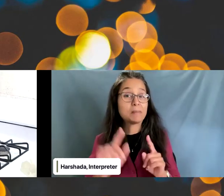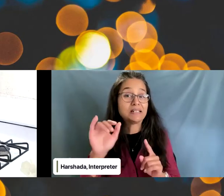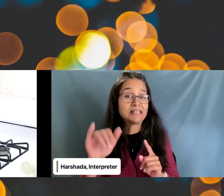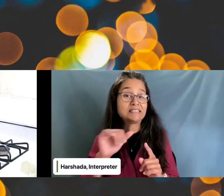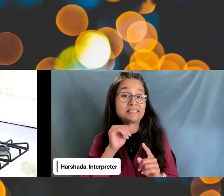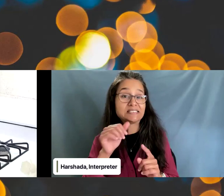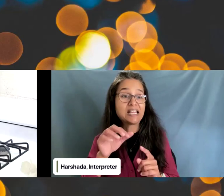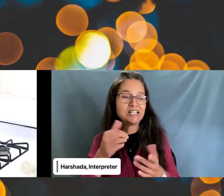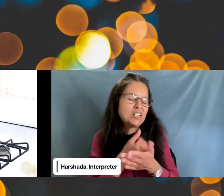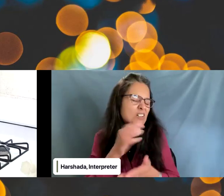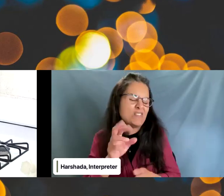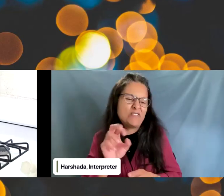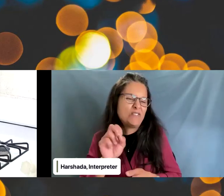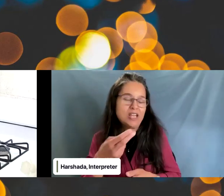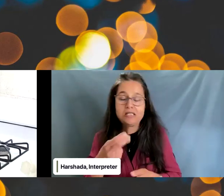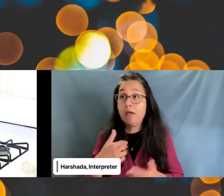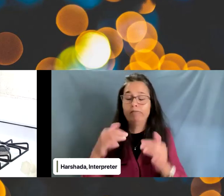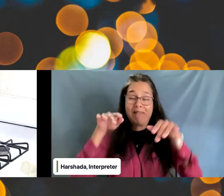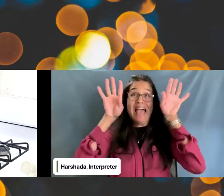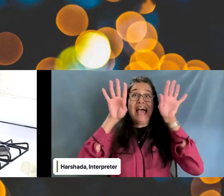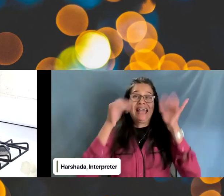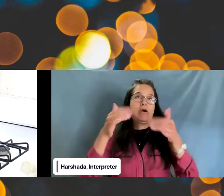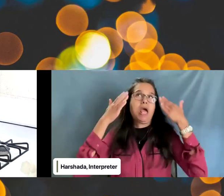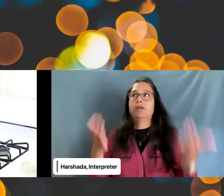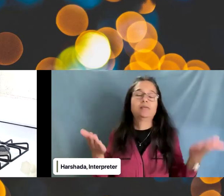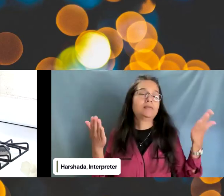It's African. I don't know. All right.